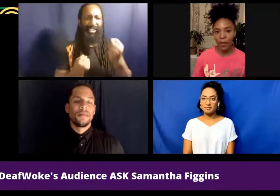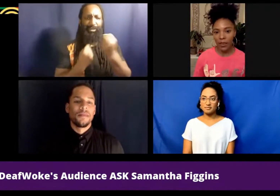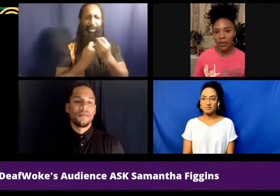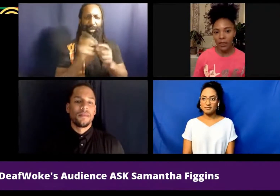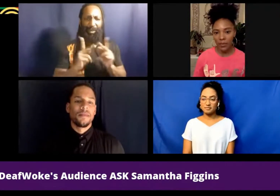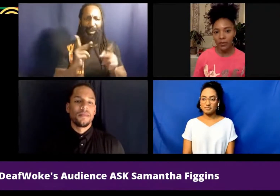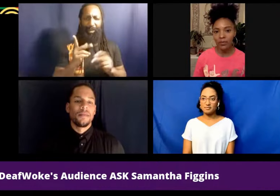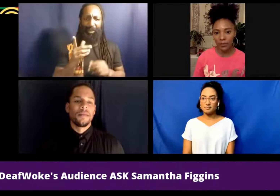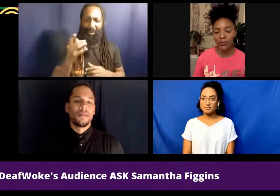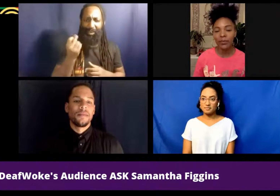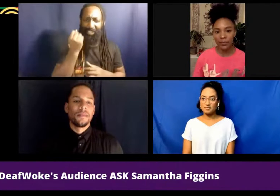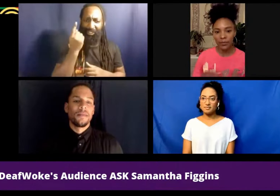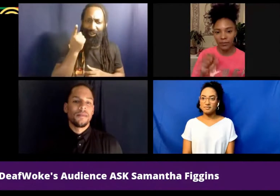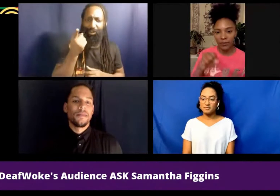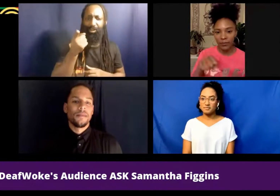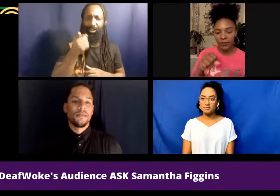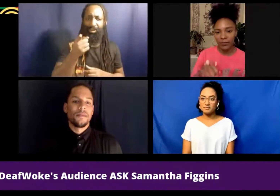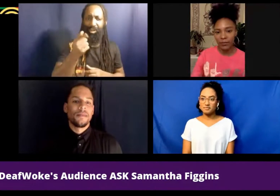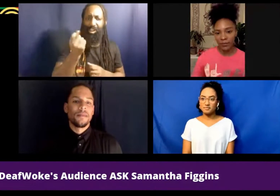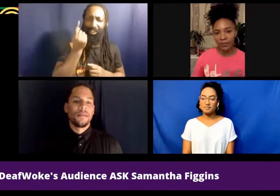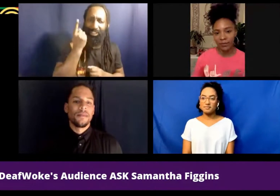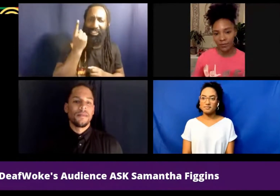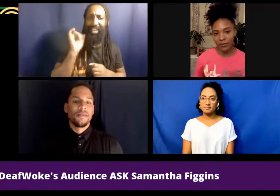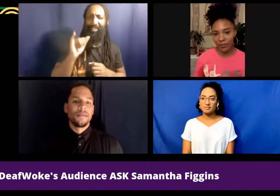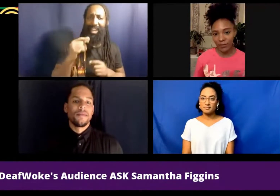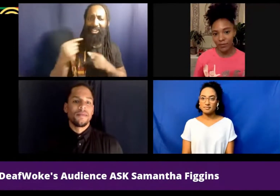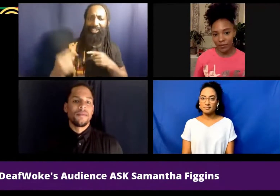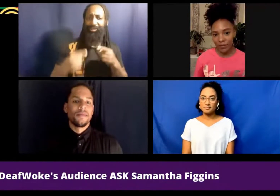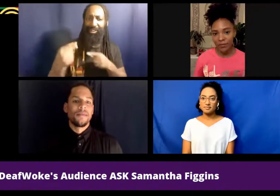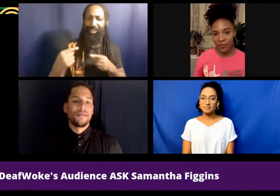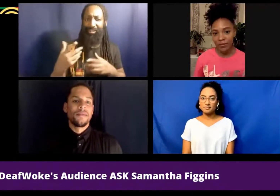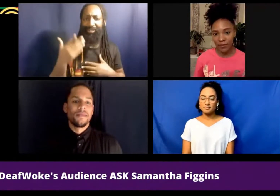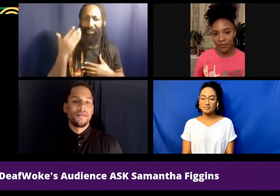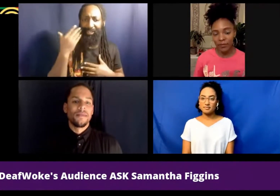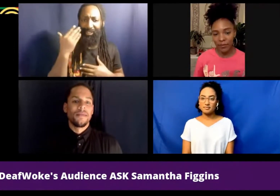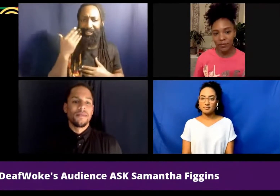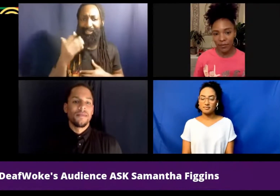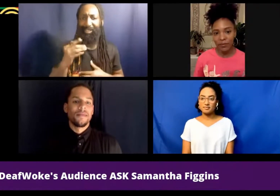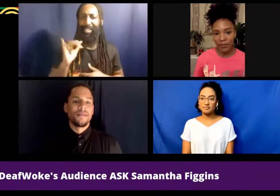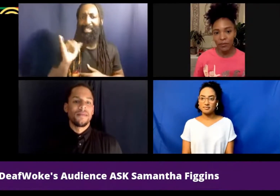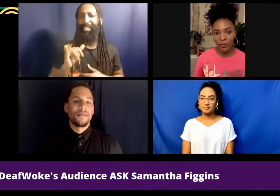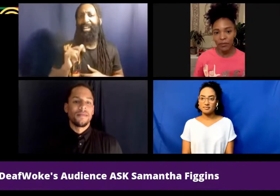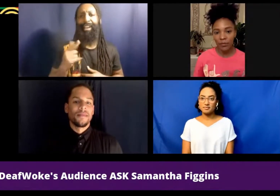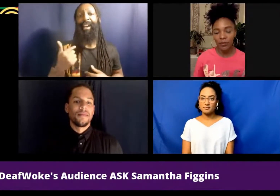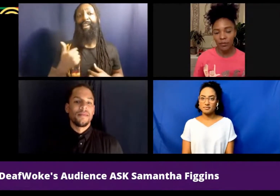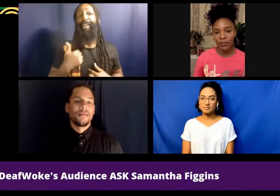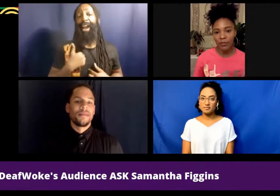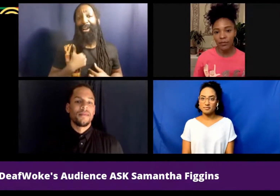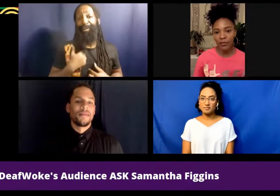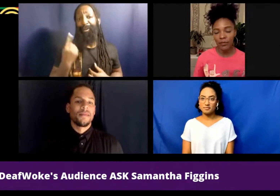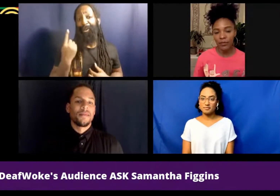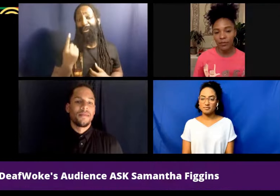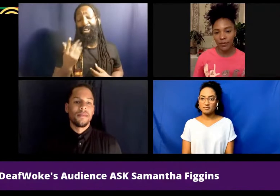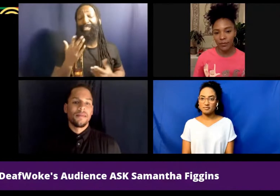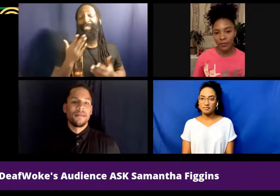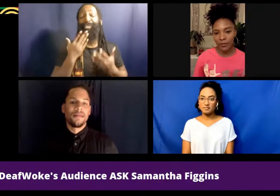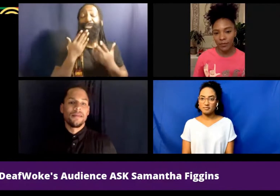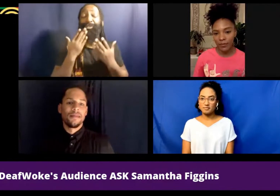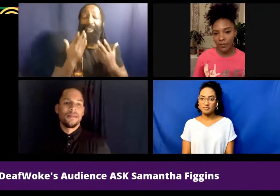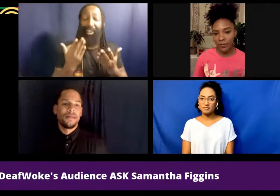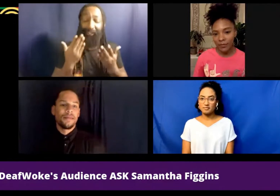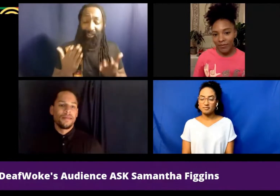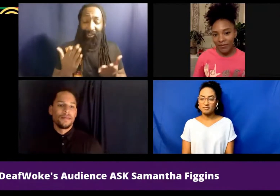and then support people because you understand that struggle. That I, for one,